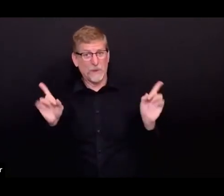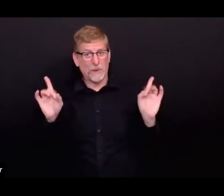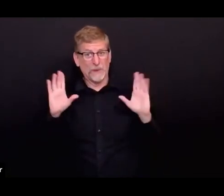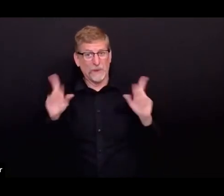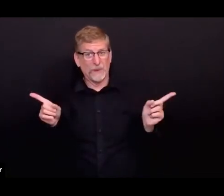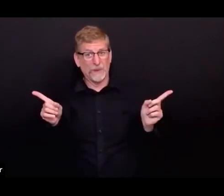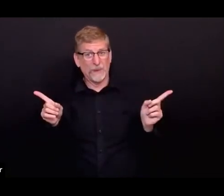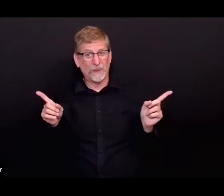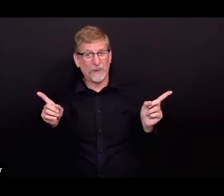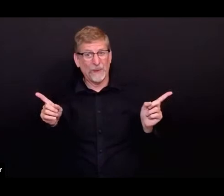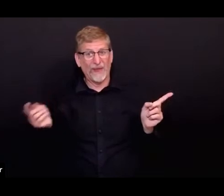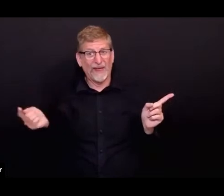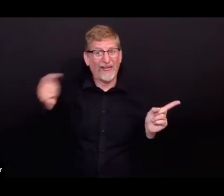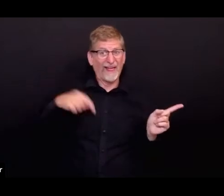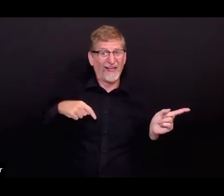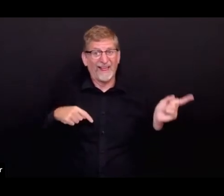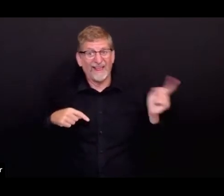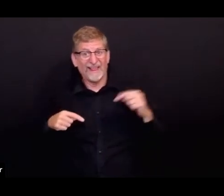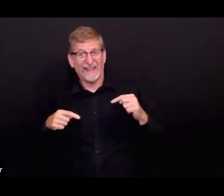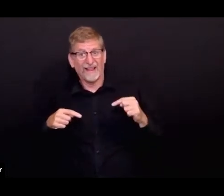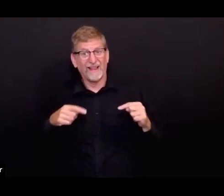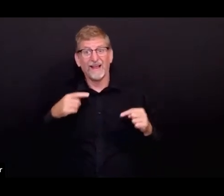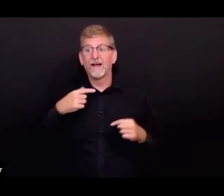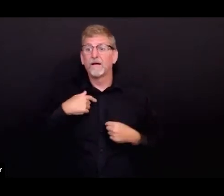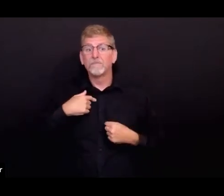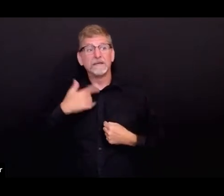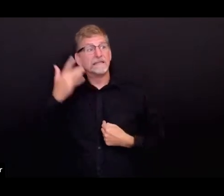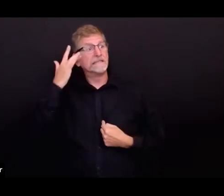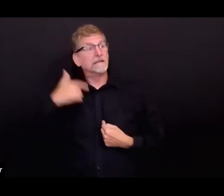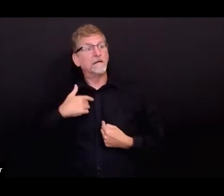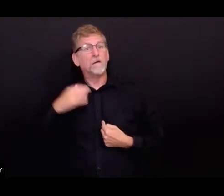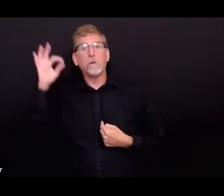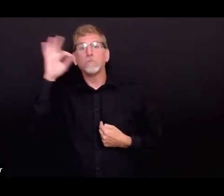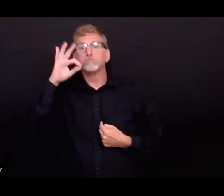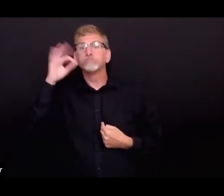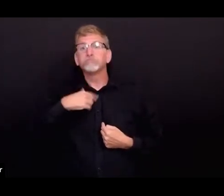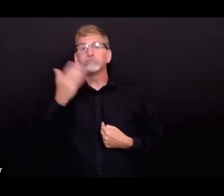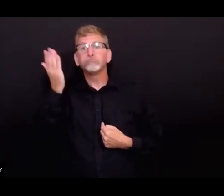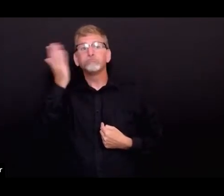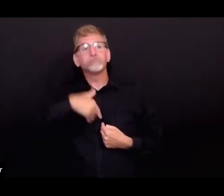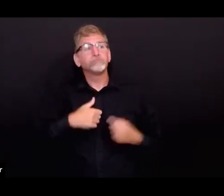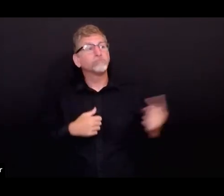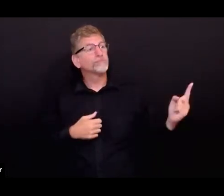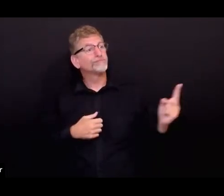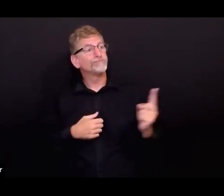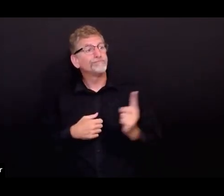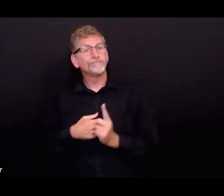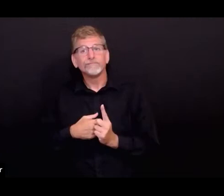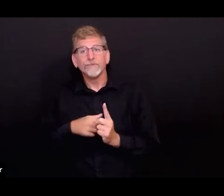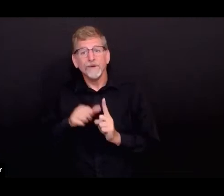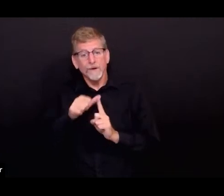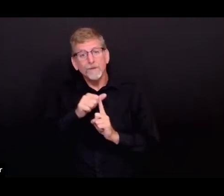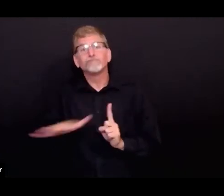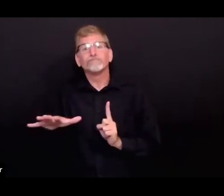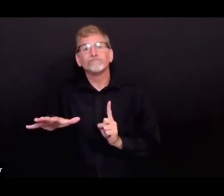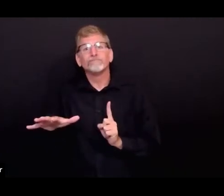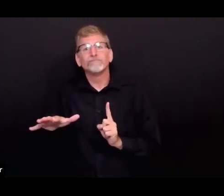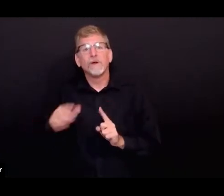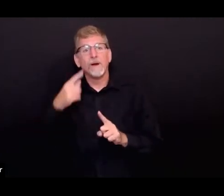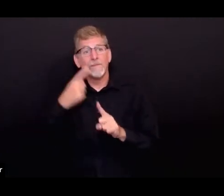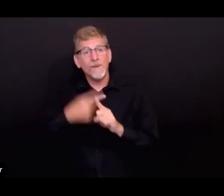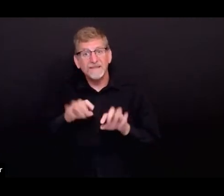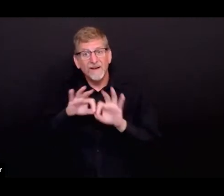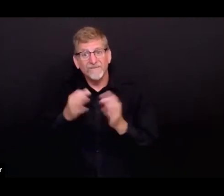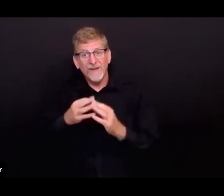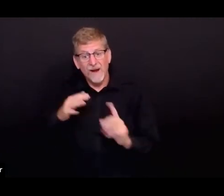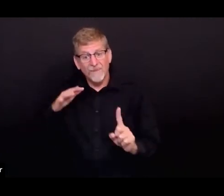of, large family gatherings, multi-generational gatherings, and the sadness of it is we're all even